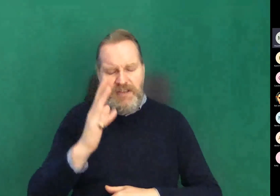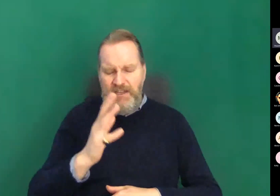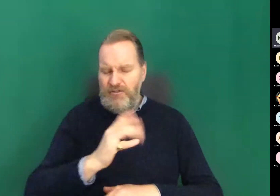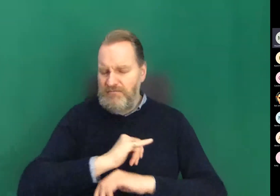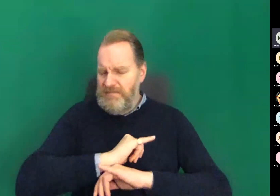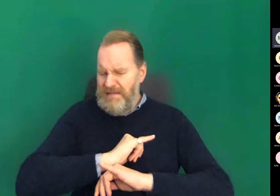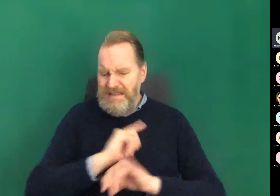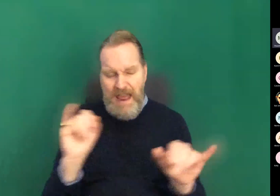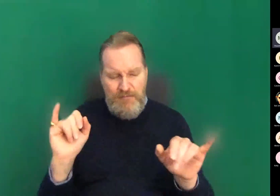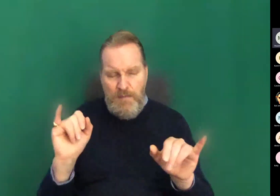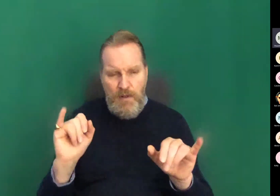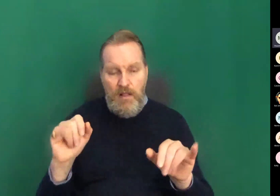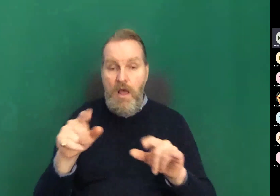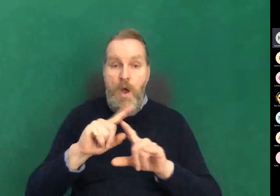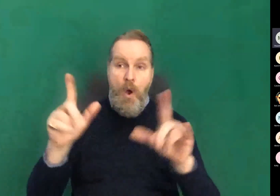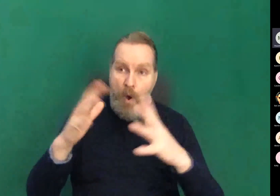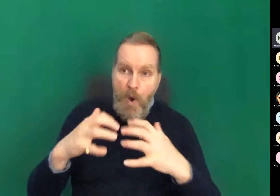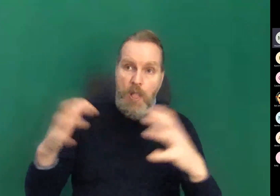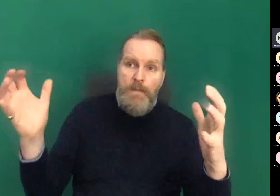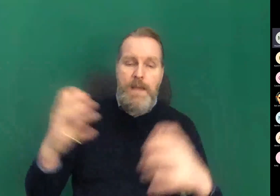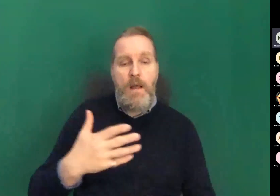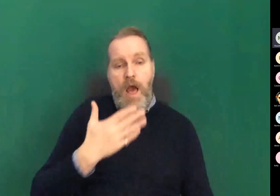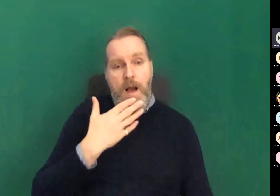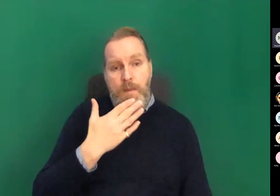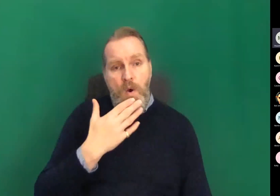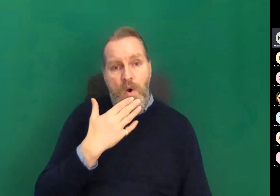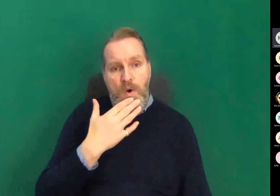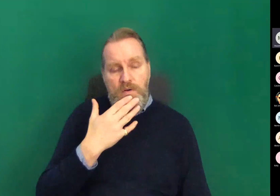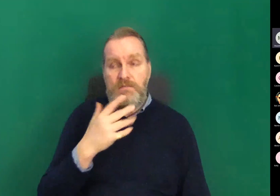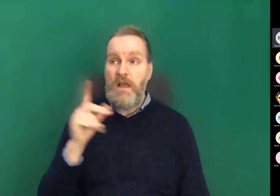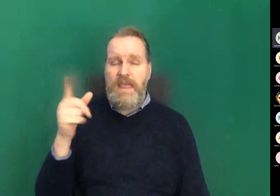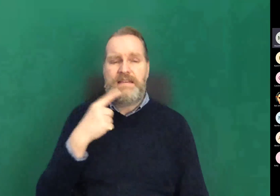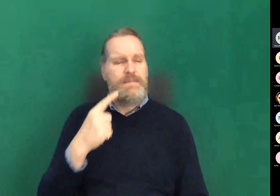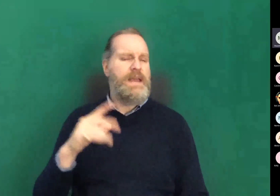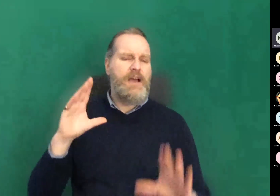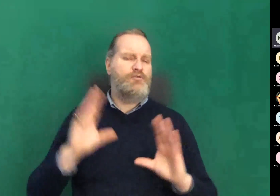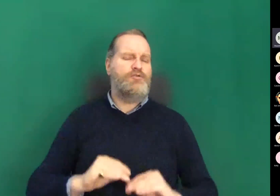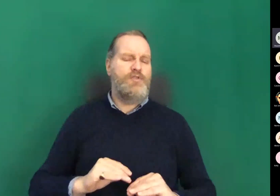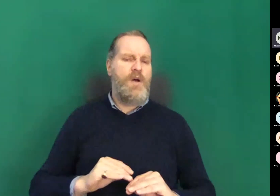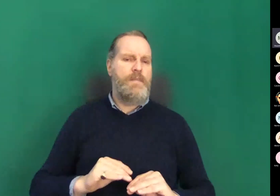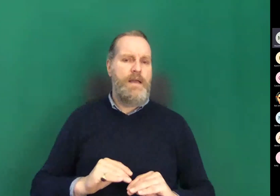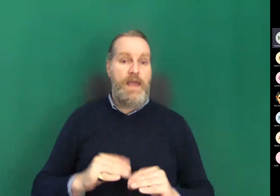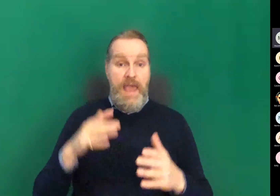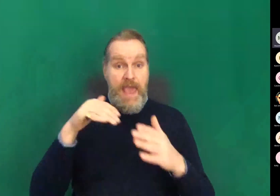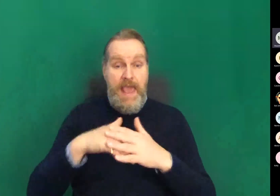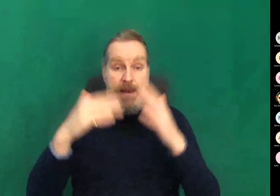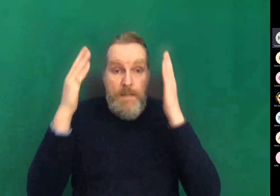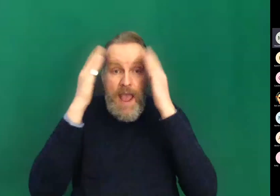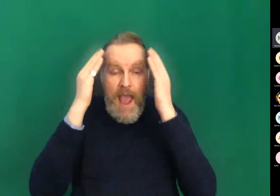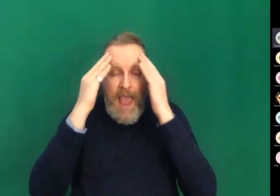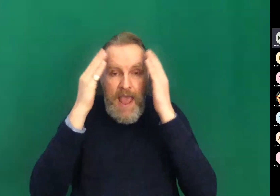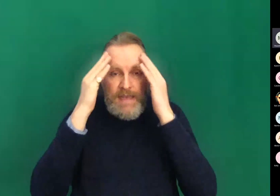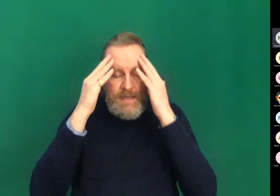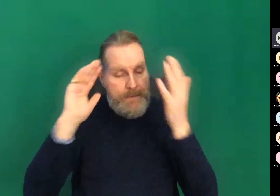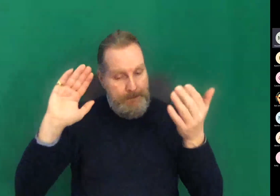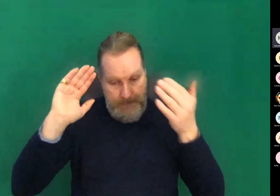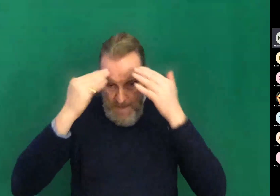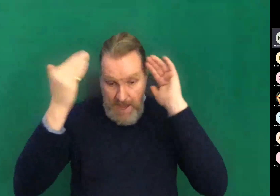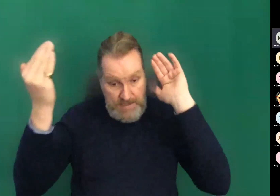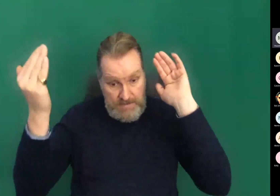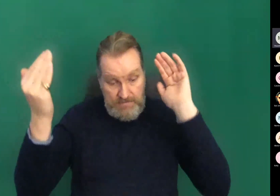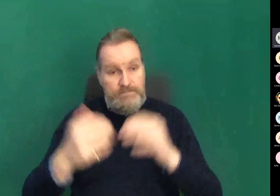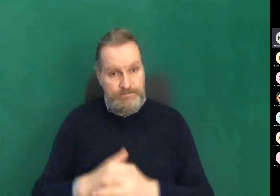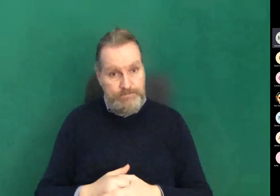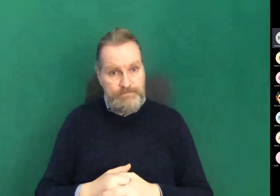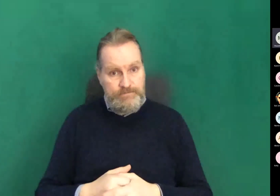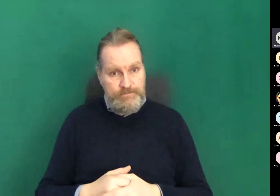I'd just stop. In short, the inside of my head is mad as a box of frogs. I know some